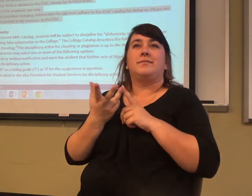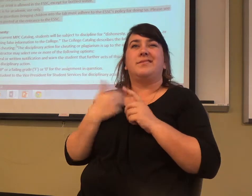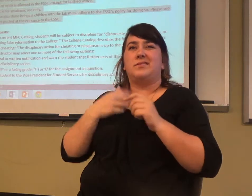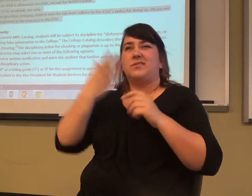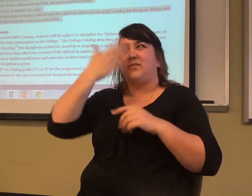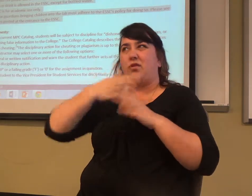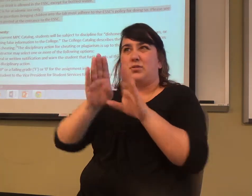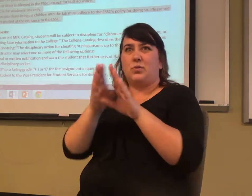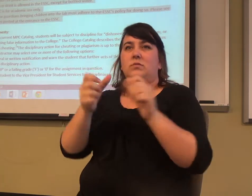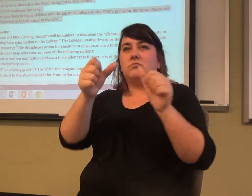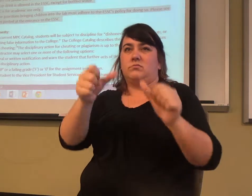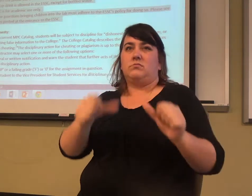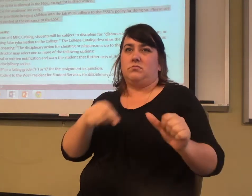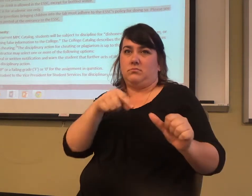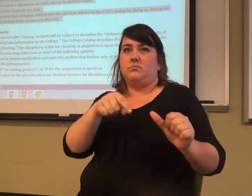door.